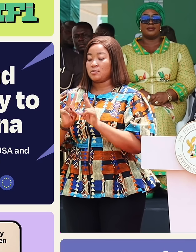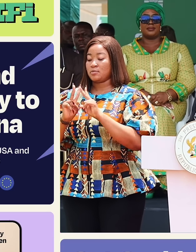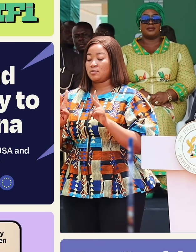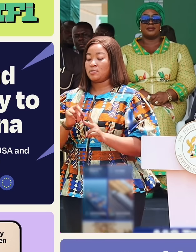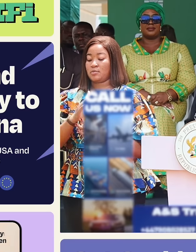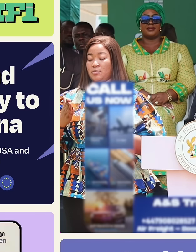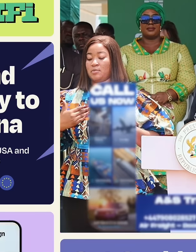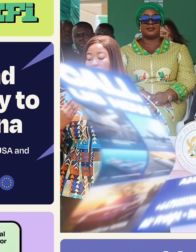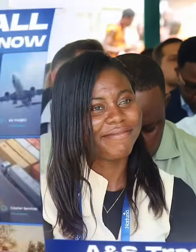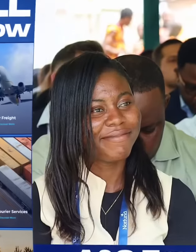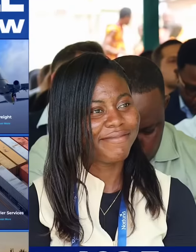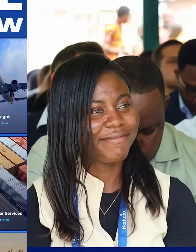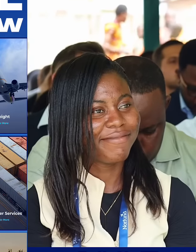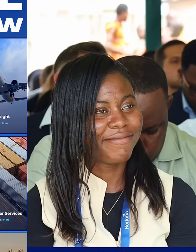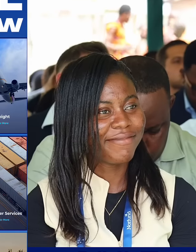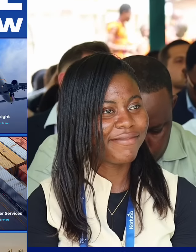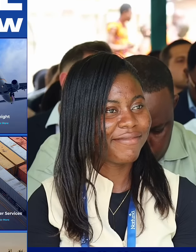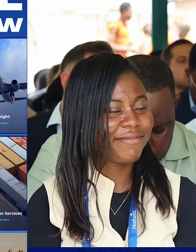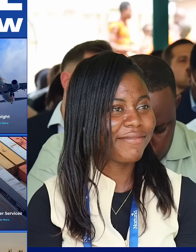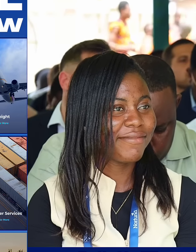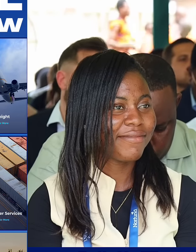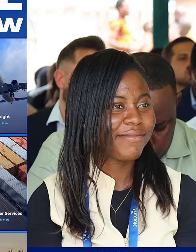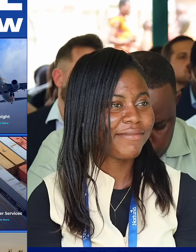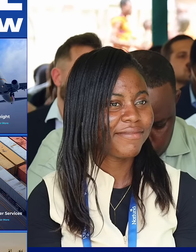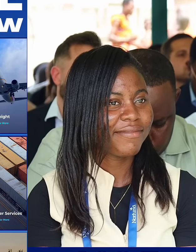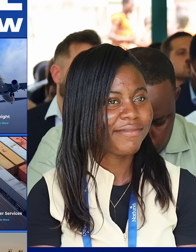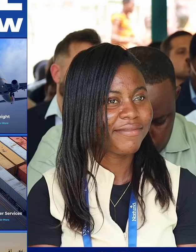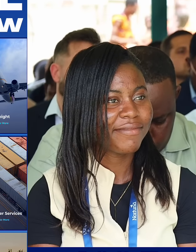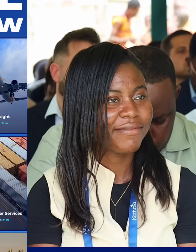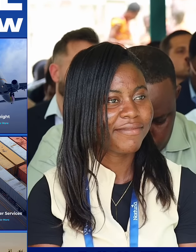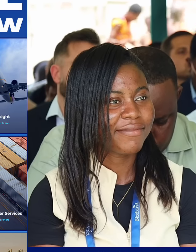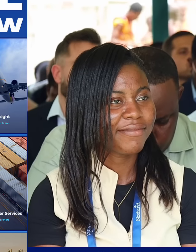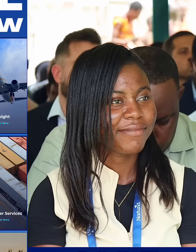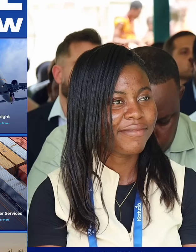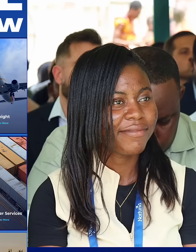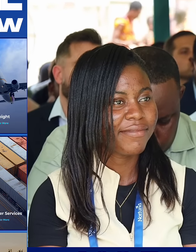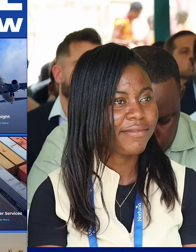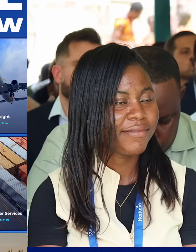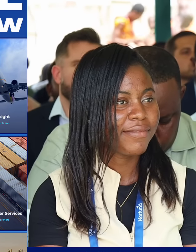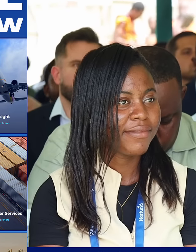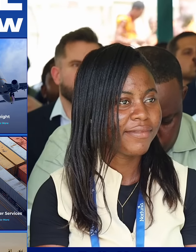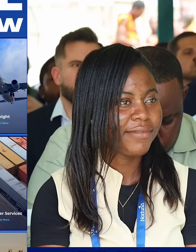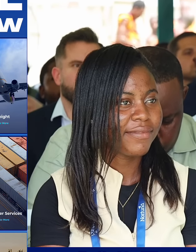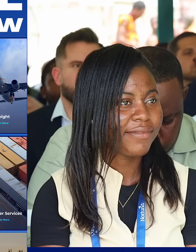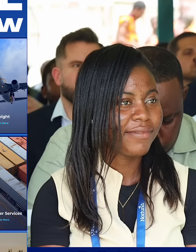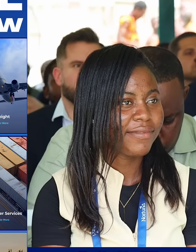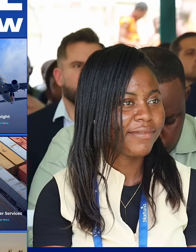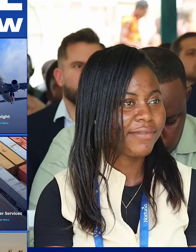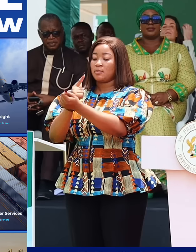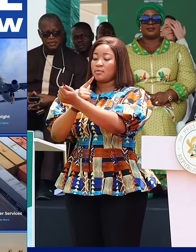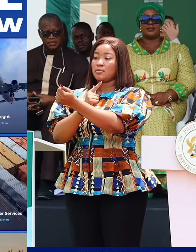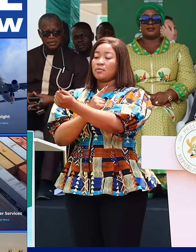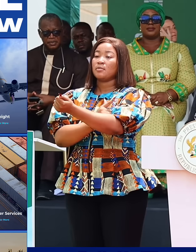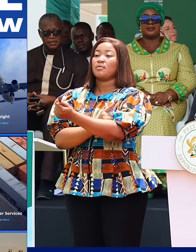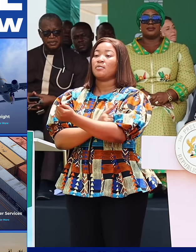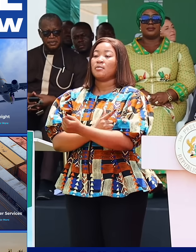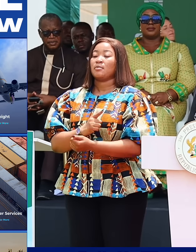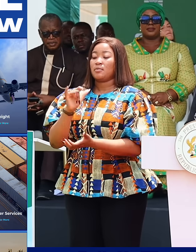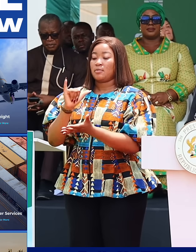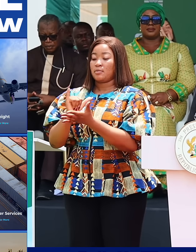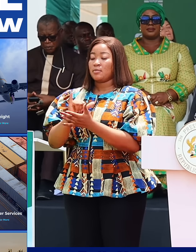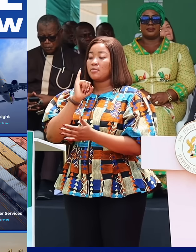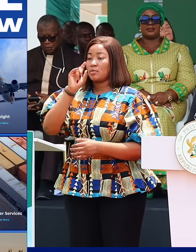I'm happy to be back here. Just sad not to see Paul, his father. But it teaches us a lesson in succession.